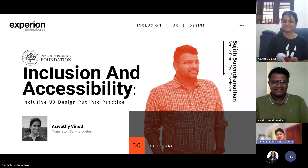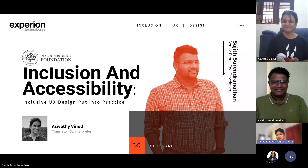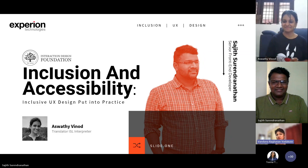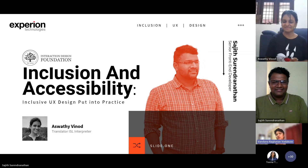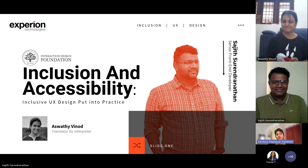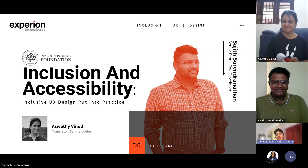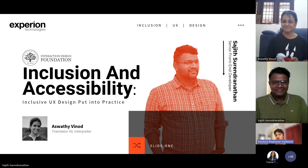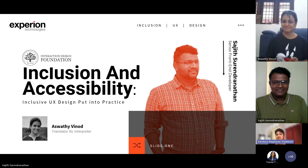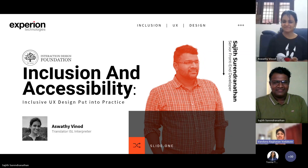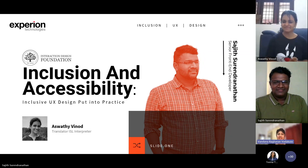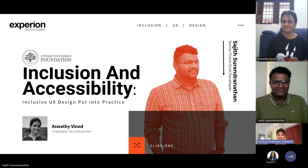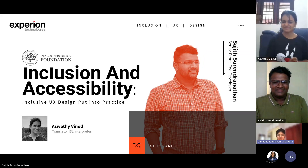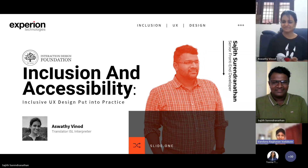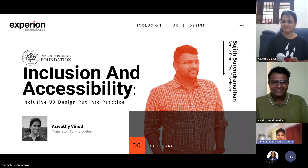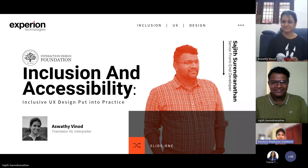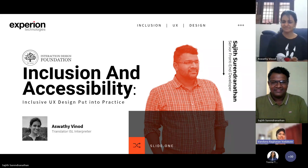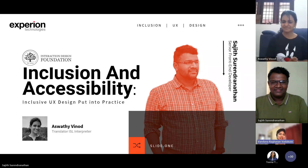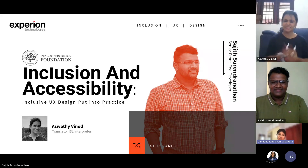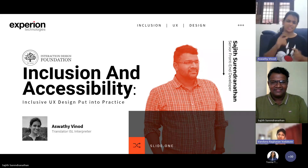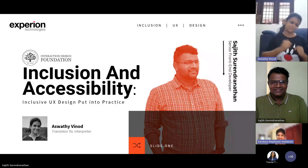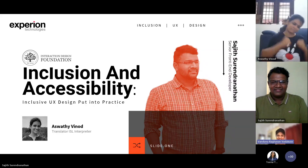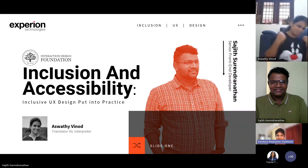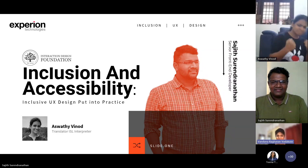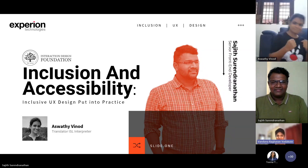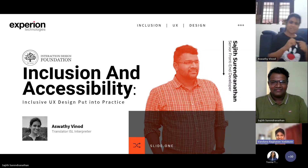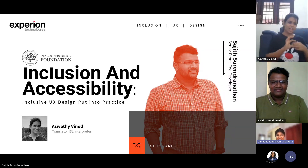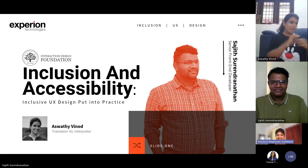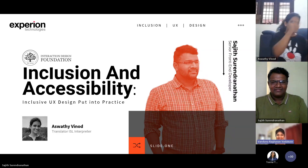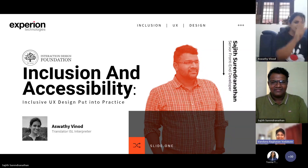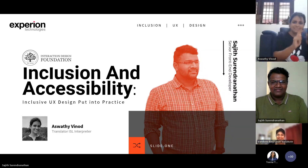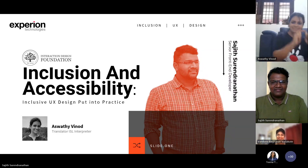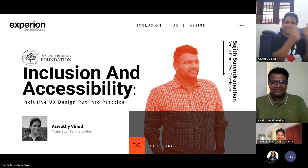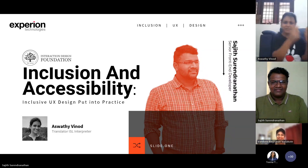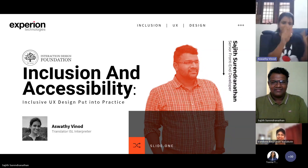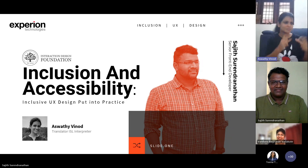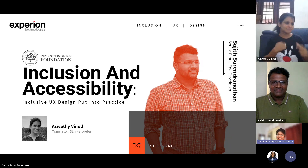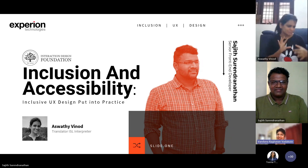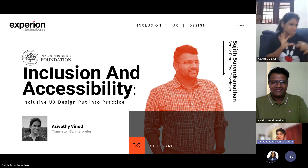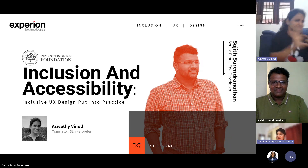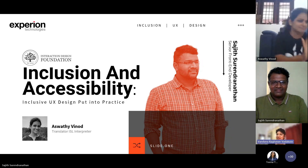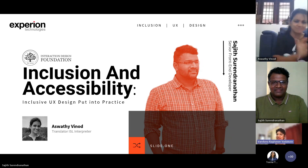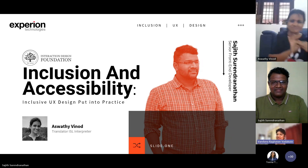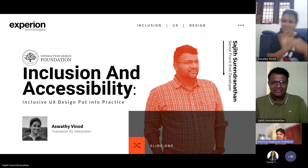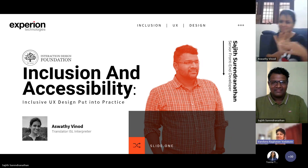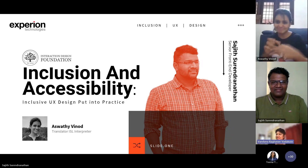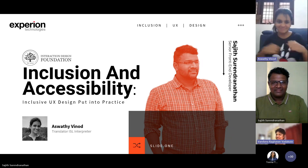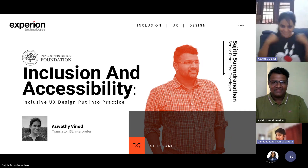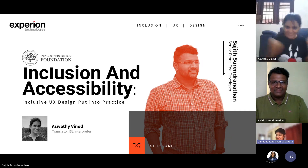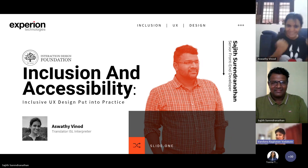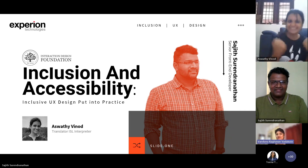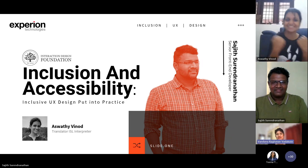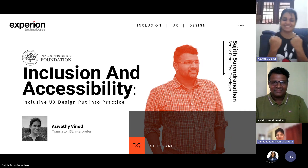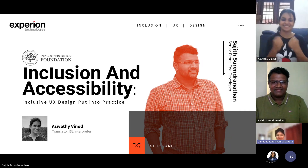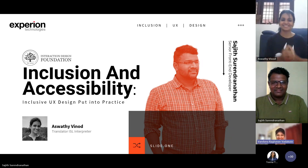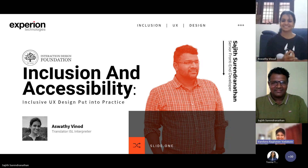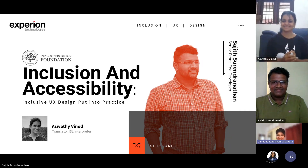He's someone who goes an extra mile to interact with his team members, and with a hint